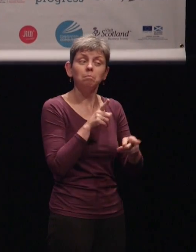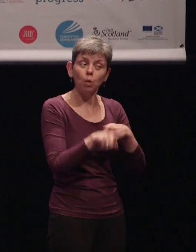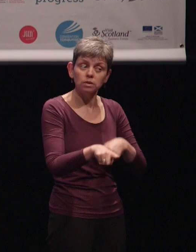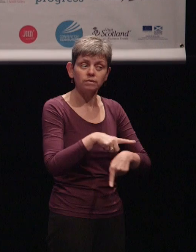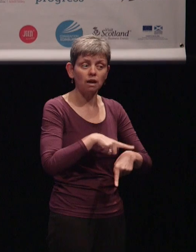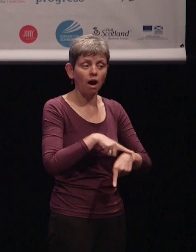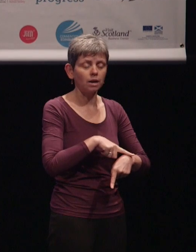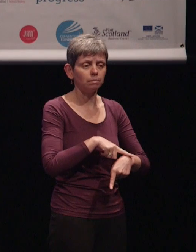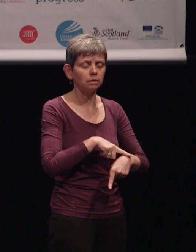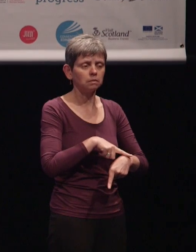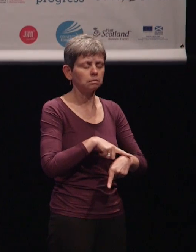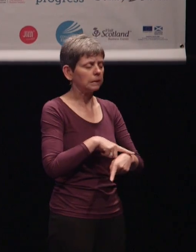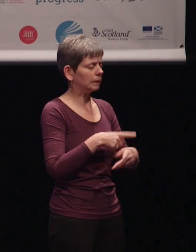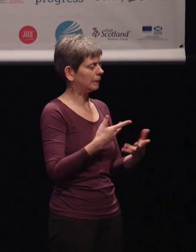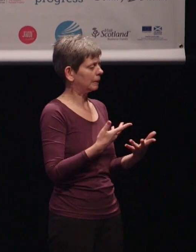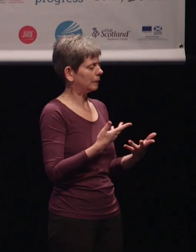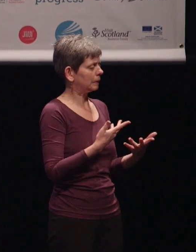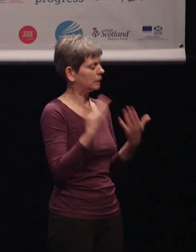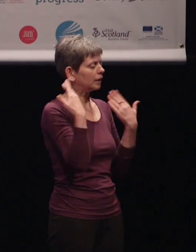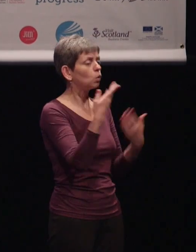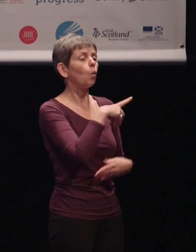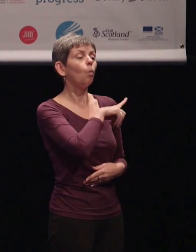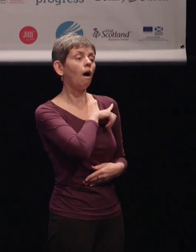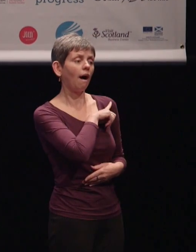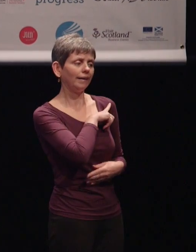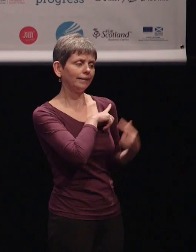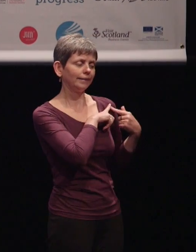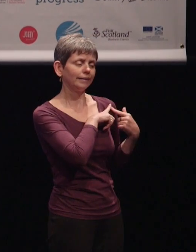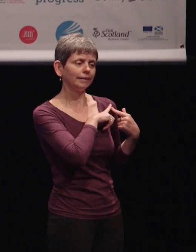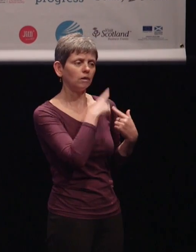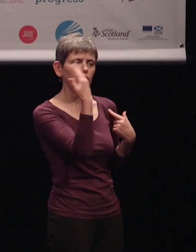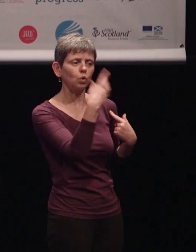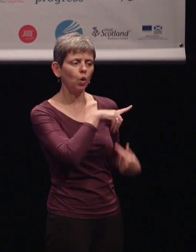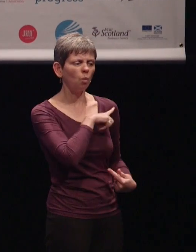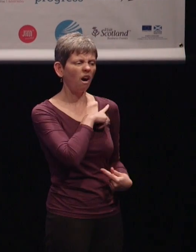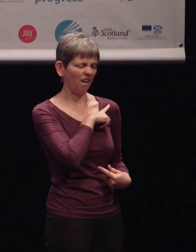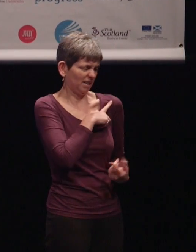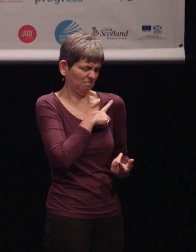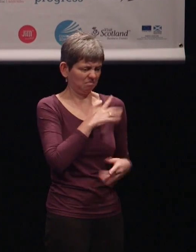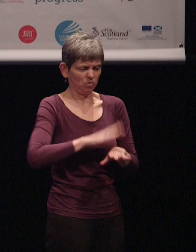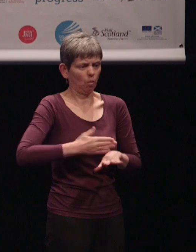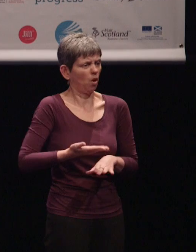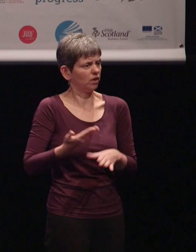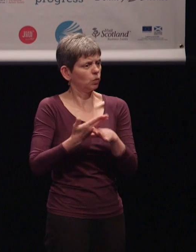because they don't know why. And if you don't know why, you tend to just not do it.